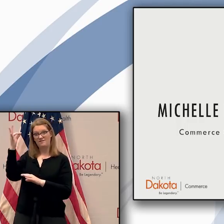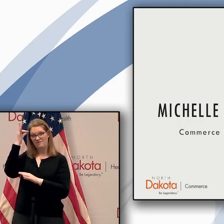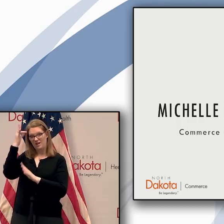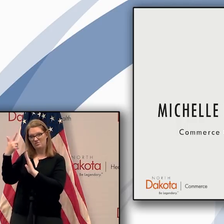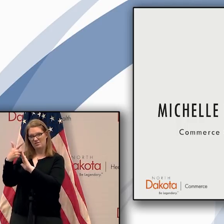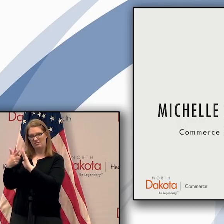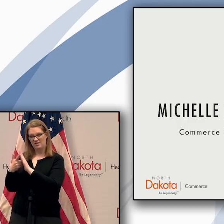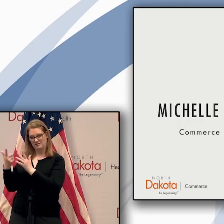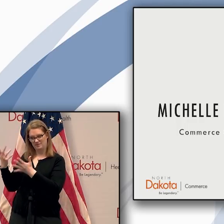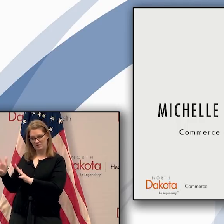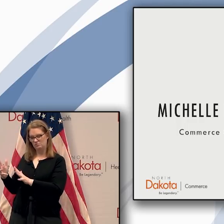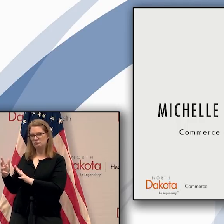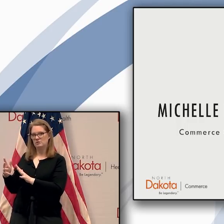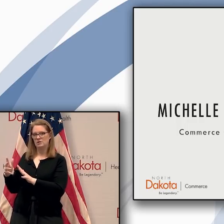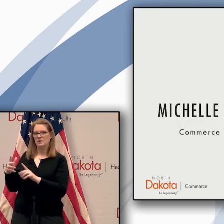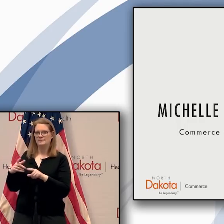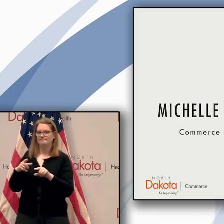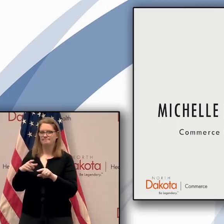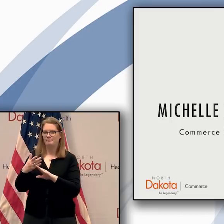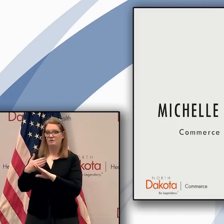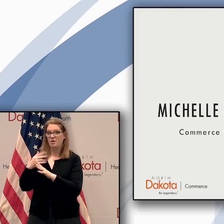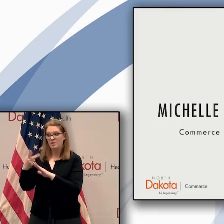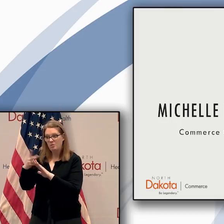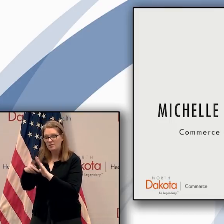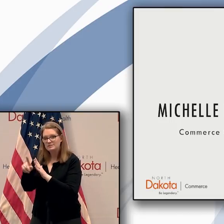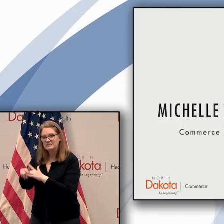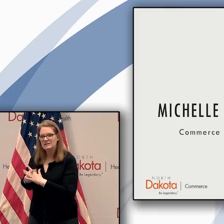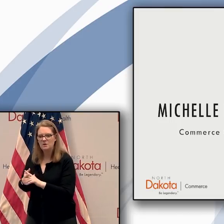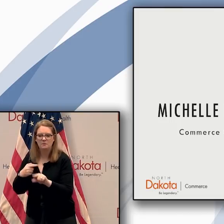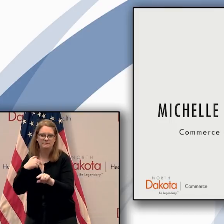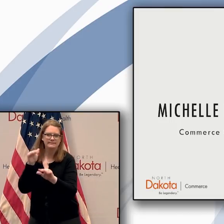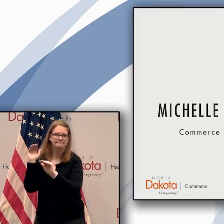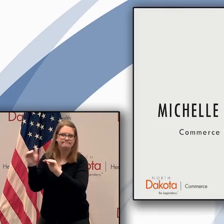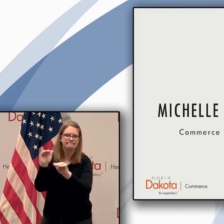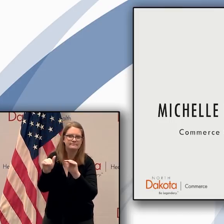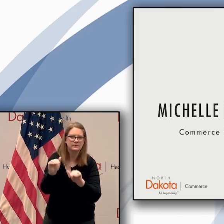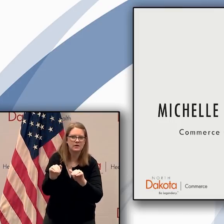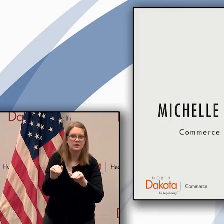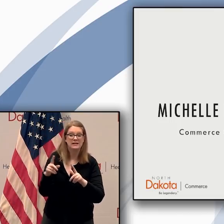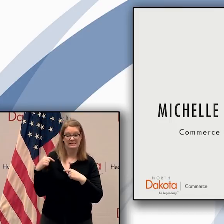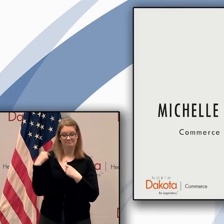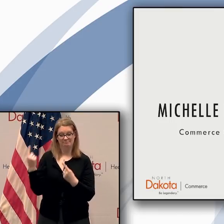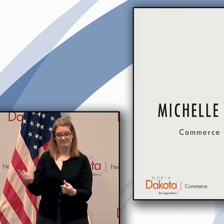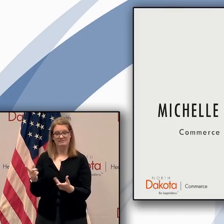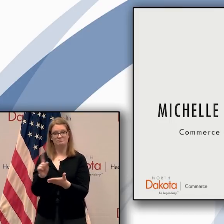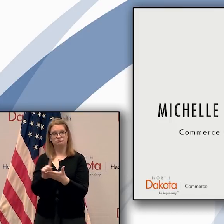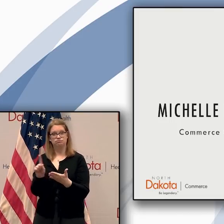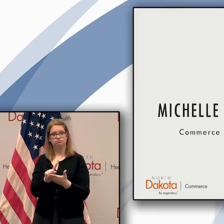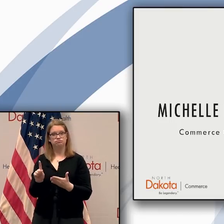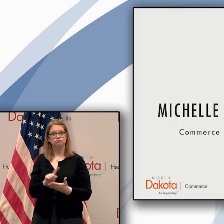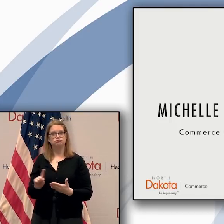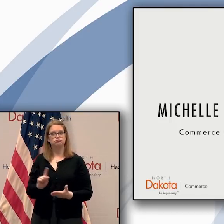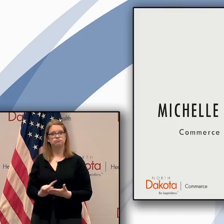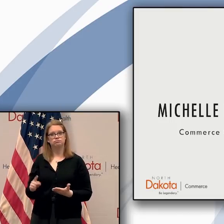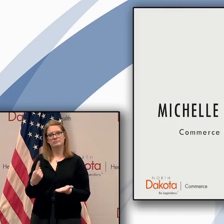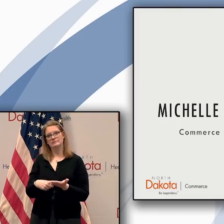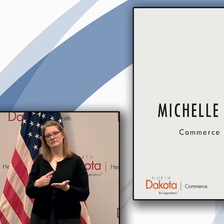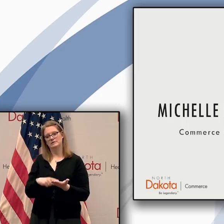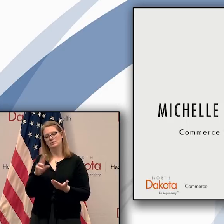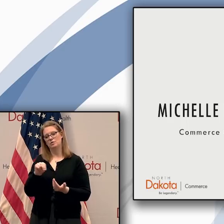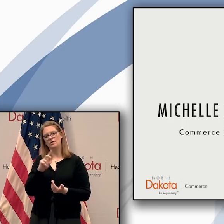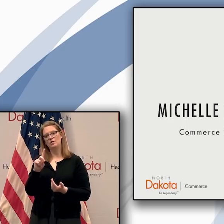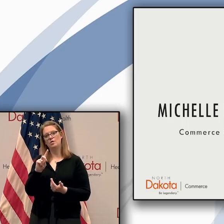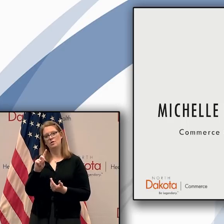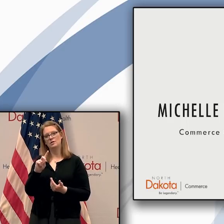and programs were launched. For the past 5 weeks, we have held weekly business briefings in partnership with the Greater North Dakota